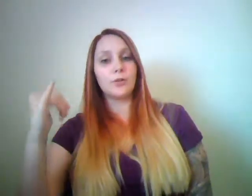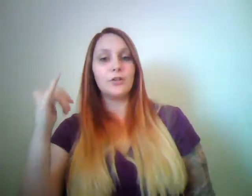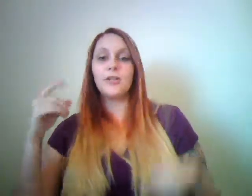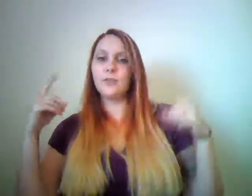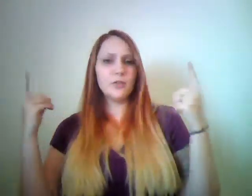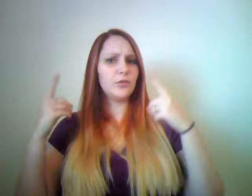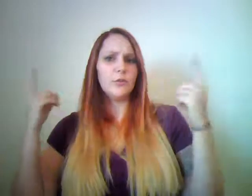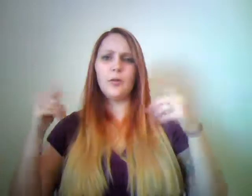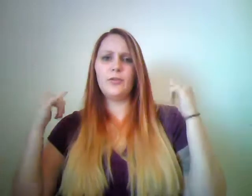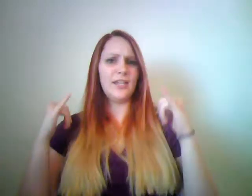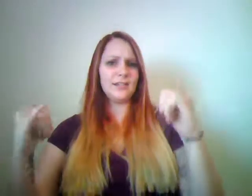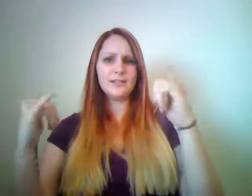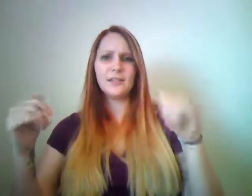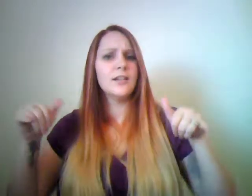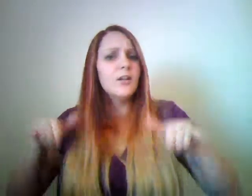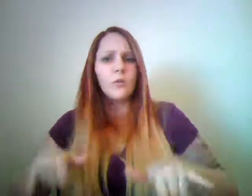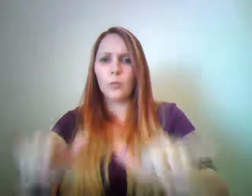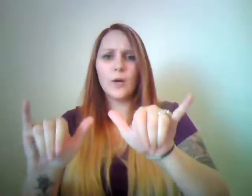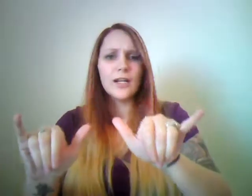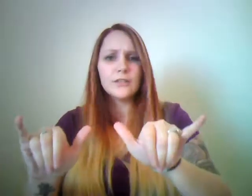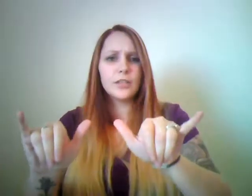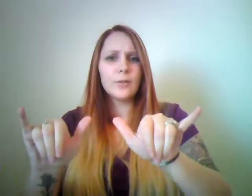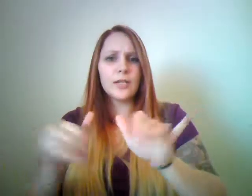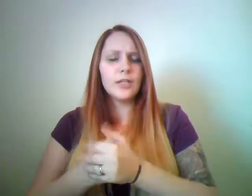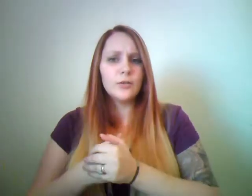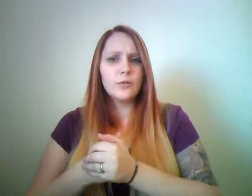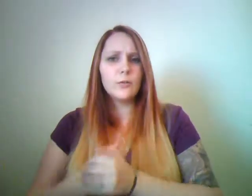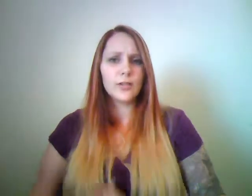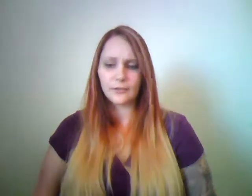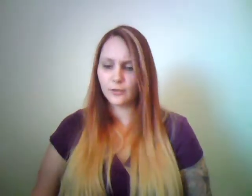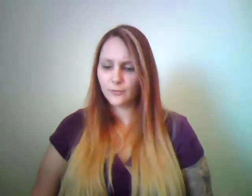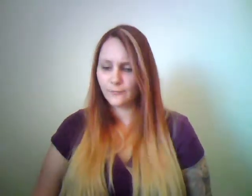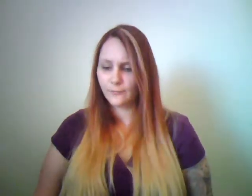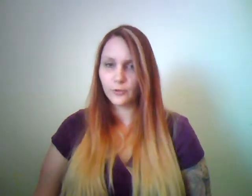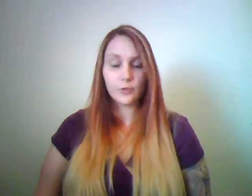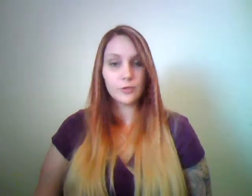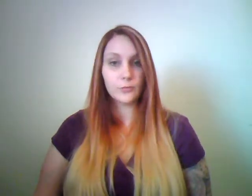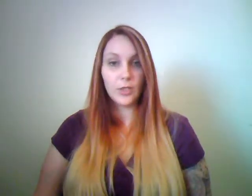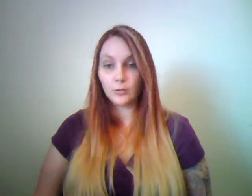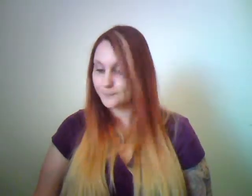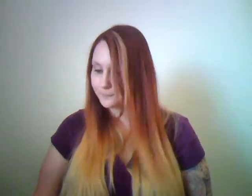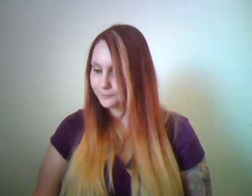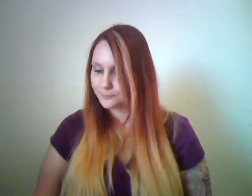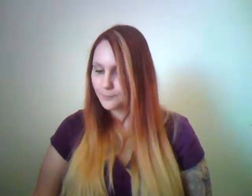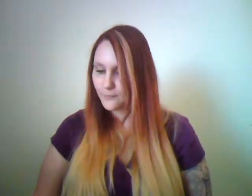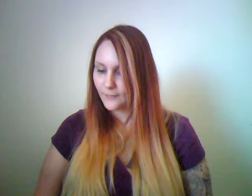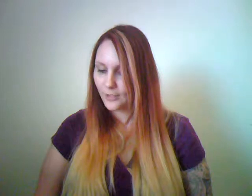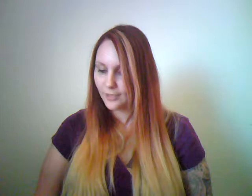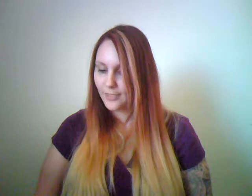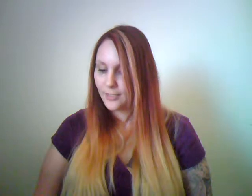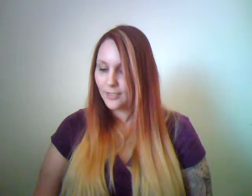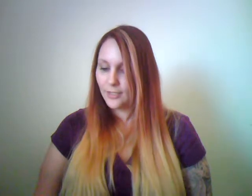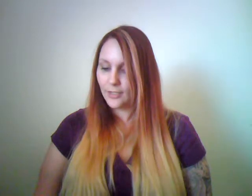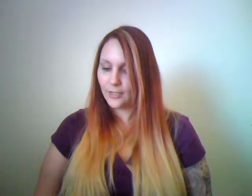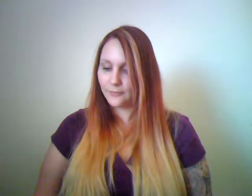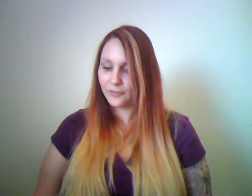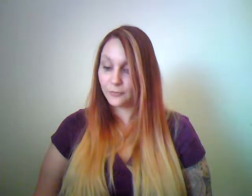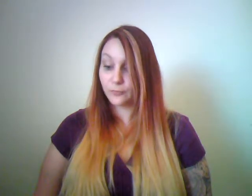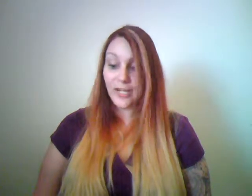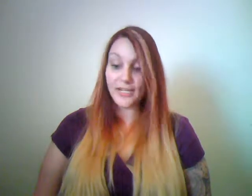creative, you can do it with both hands. Whatever you want to do, whatever floats your boat. Okay? Forever rain, so we're